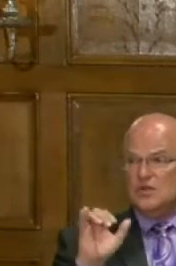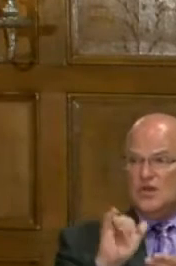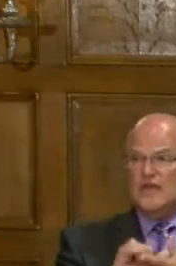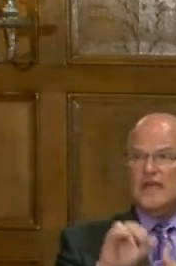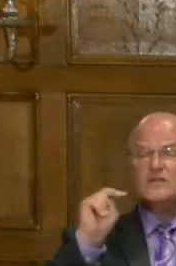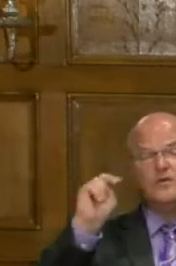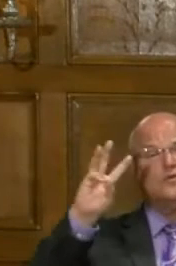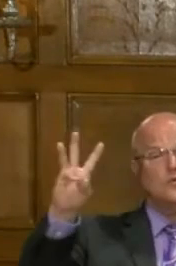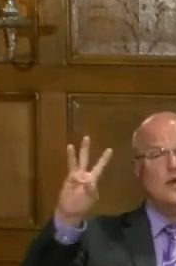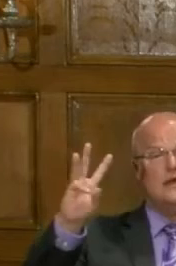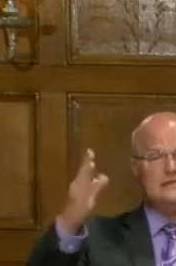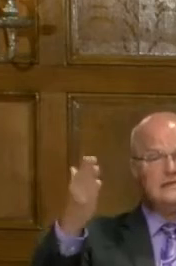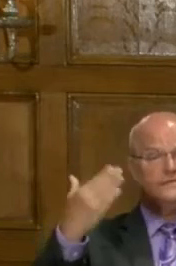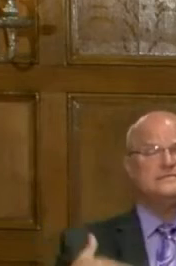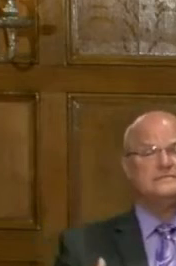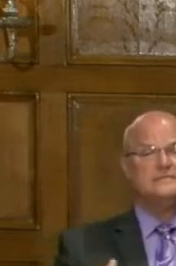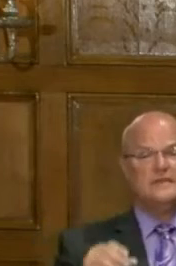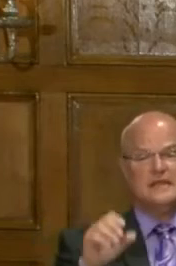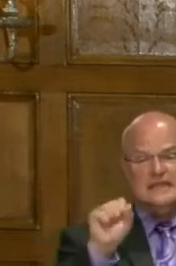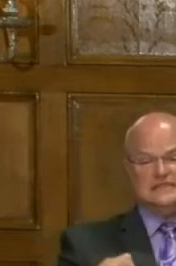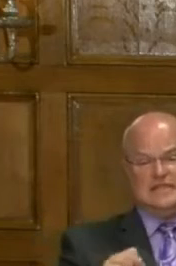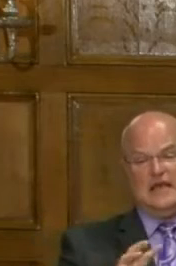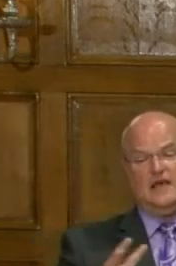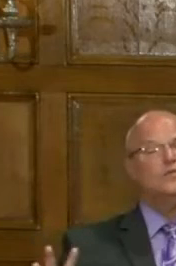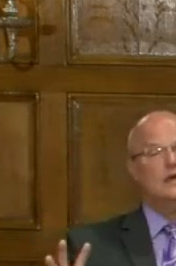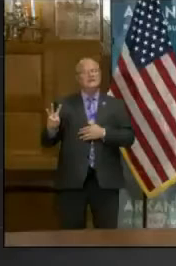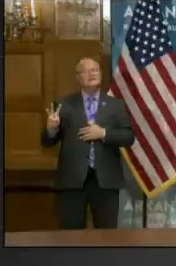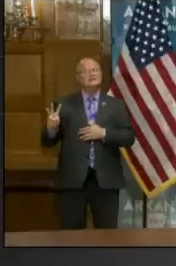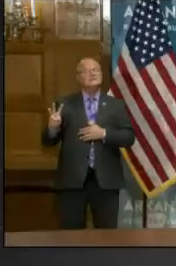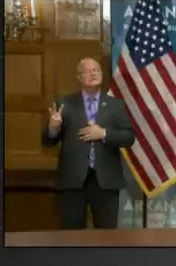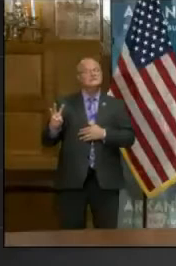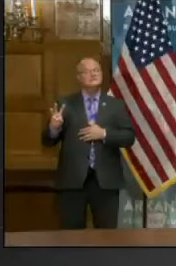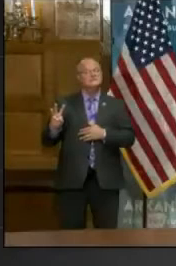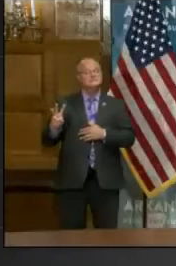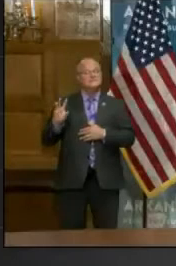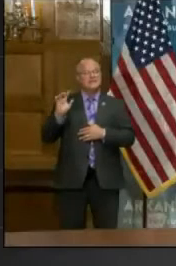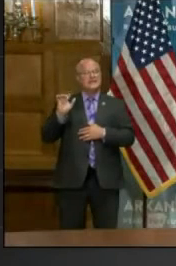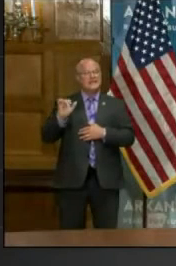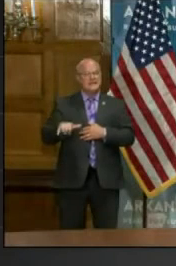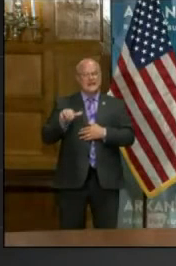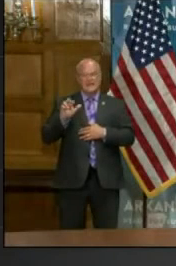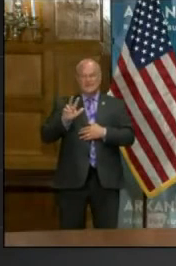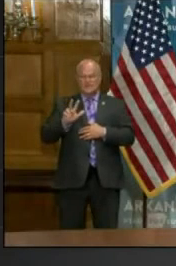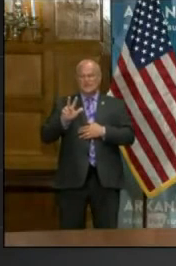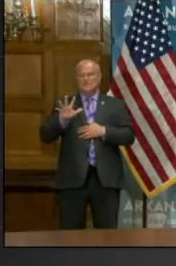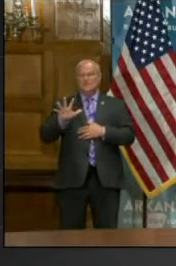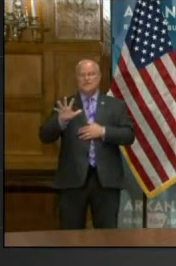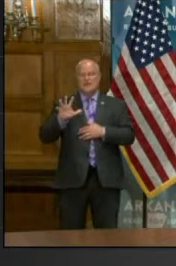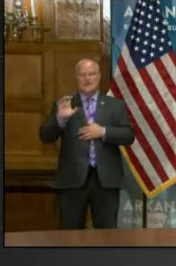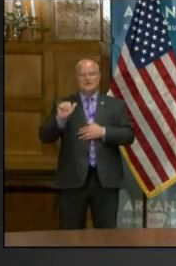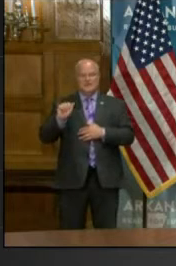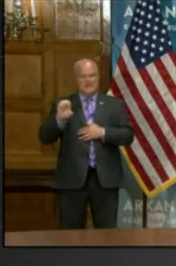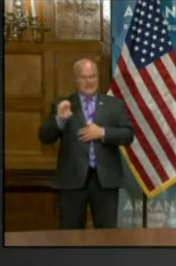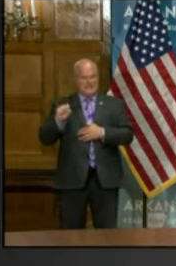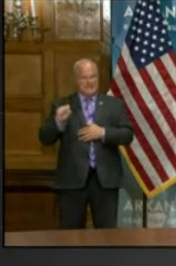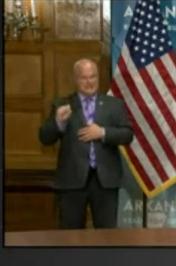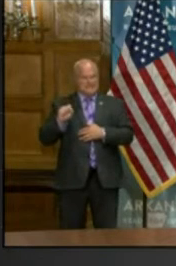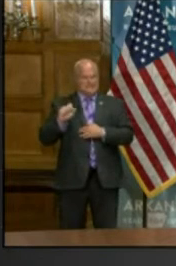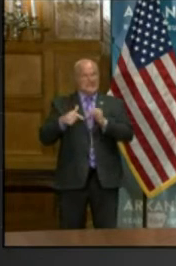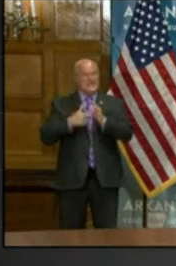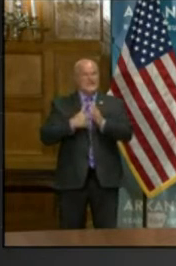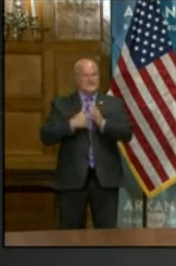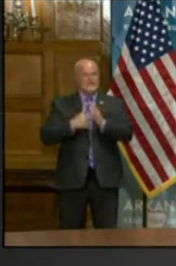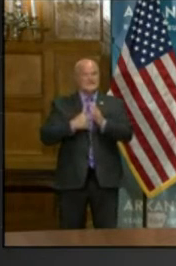that's Northwest. You go to the next one, you see the Southwest region, which this is at 35 cases, and this